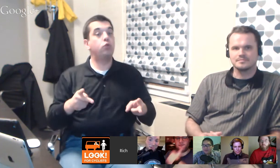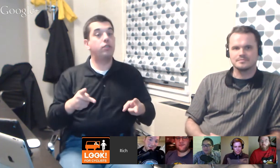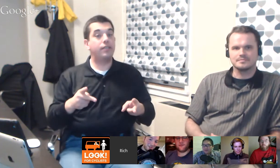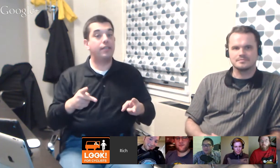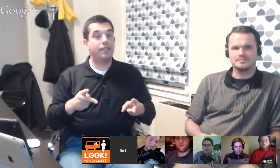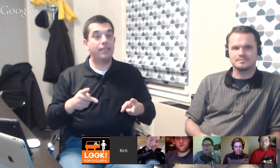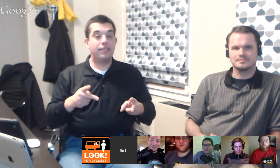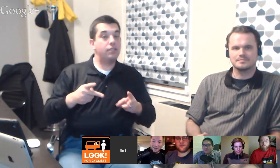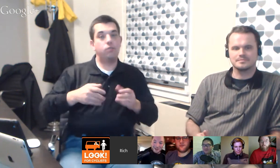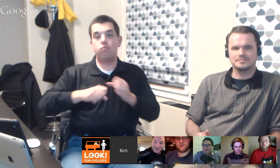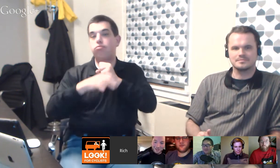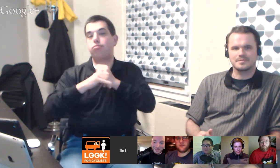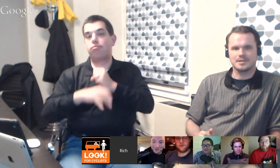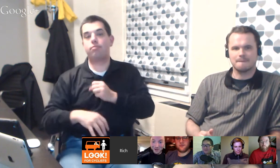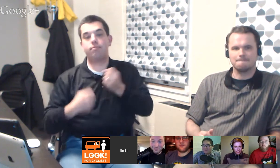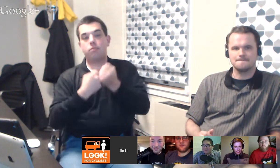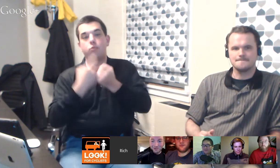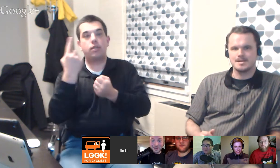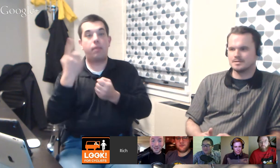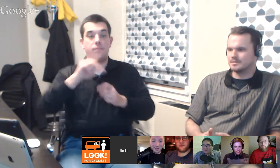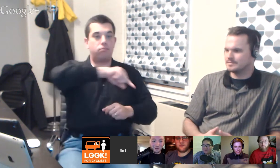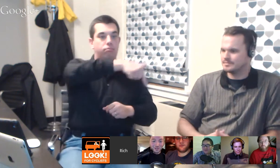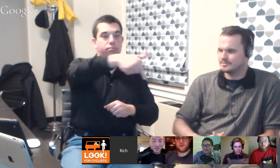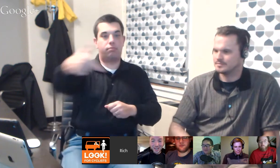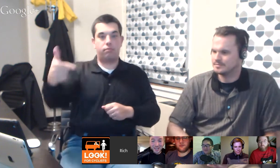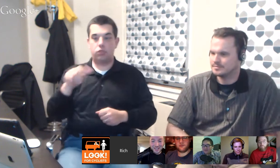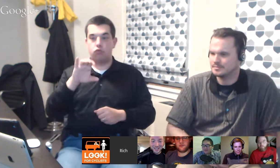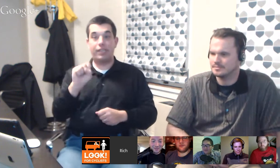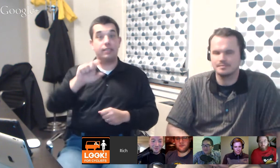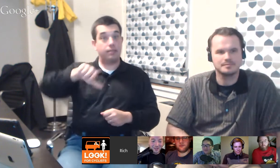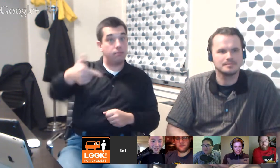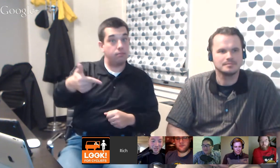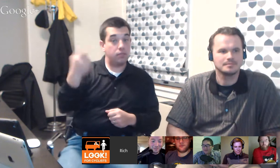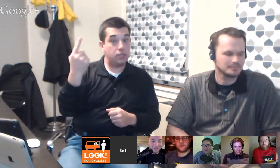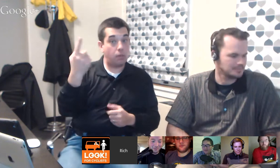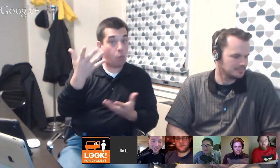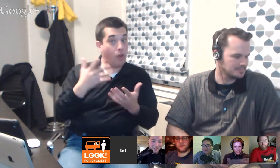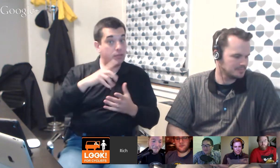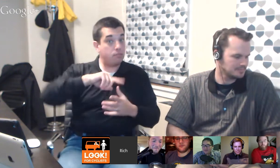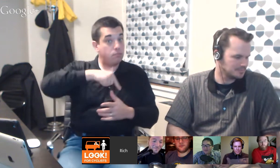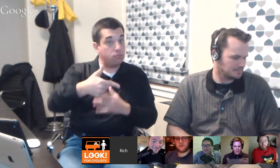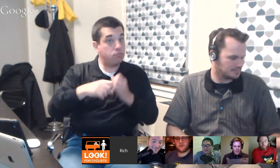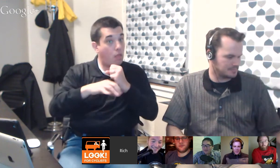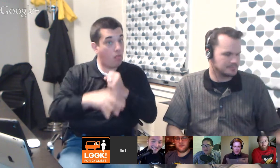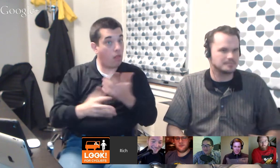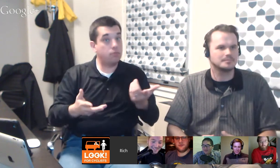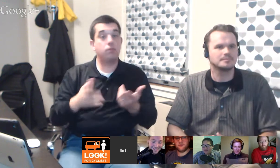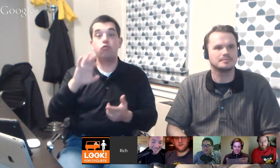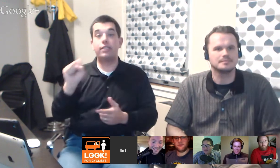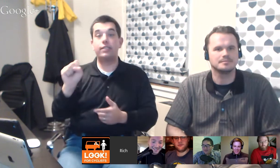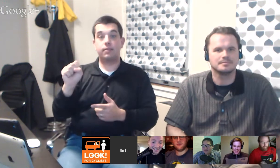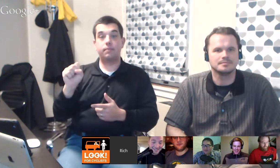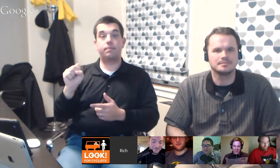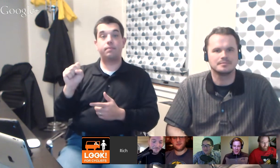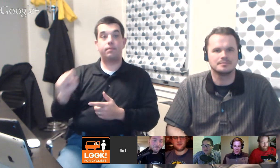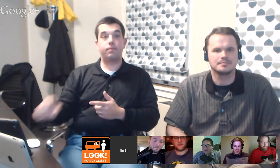shamelessly plug something. So let's go around real quick. Chris, you got anything you would like to shamelessly plug?